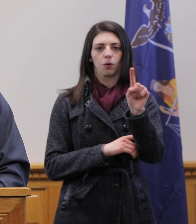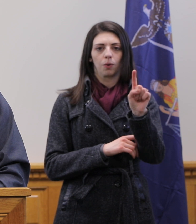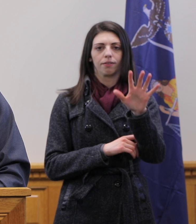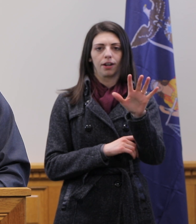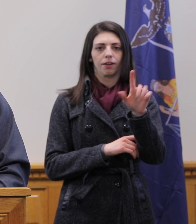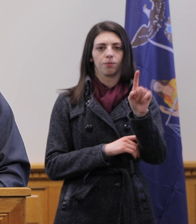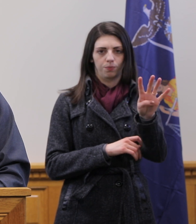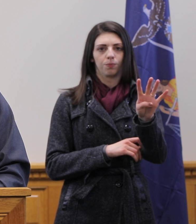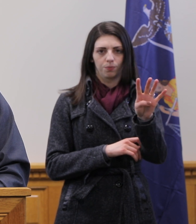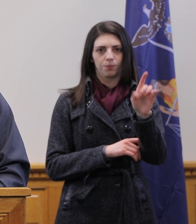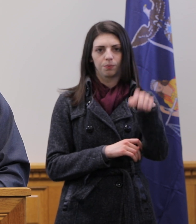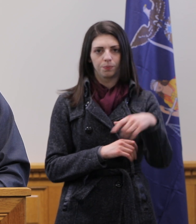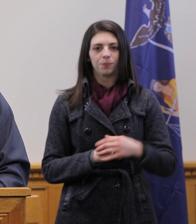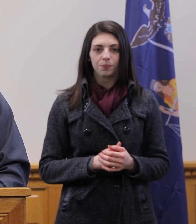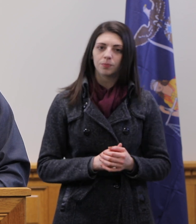315-598-1514.